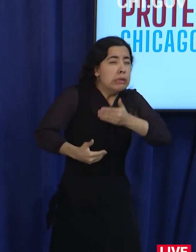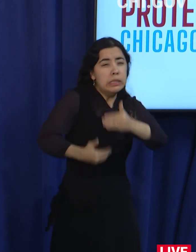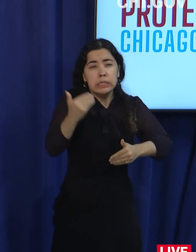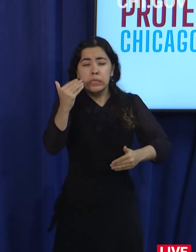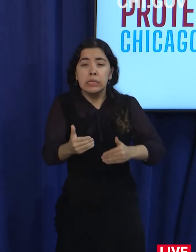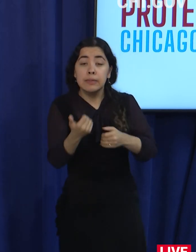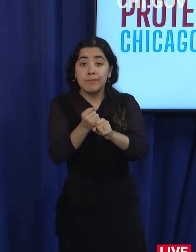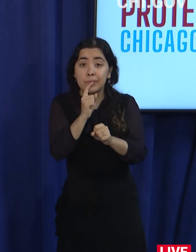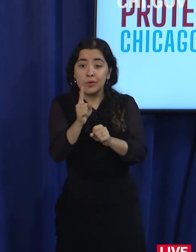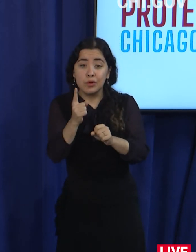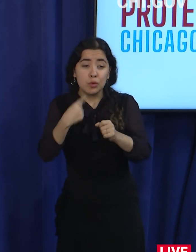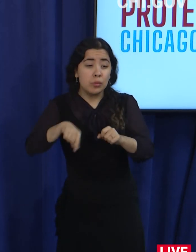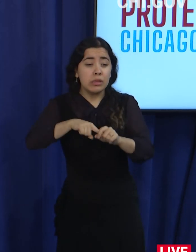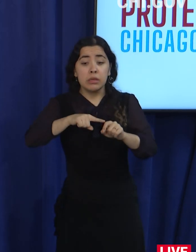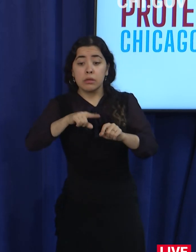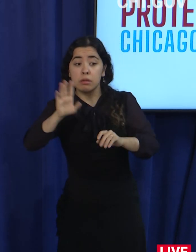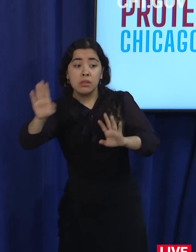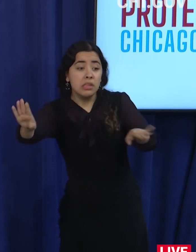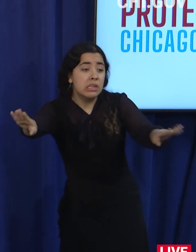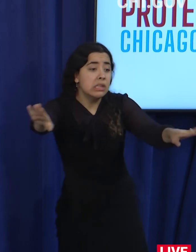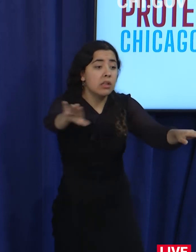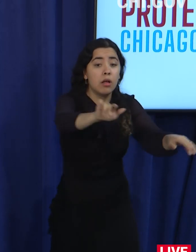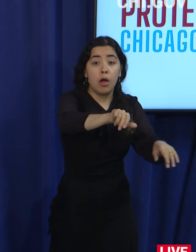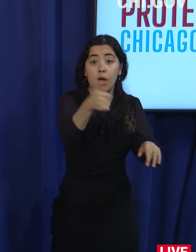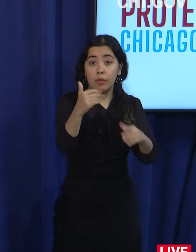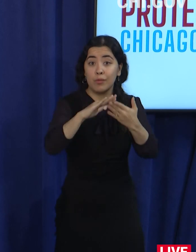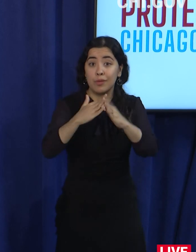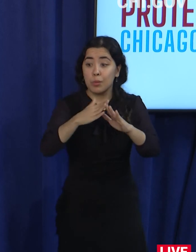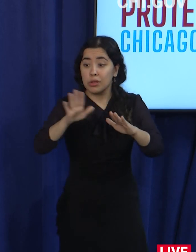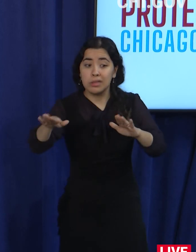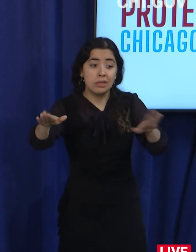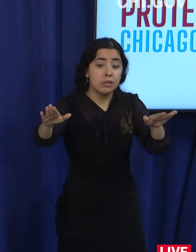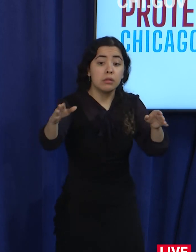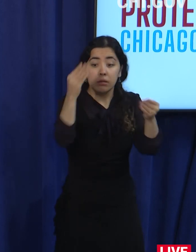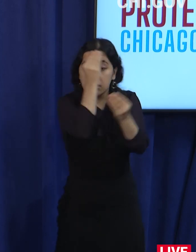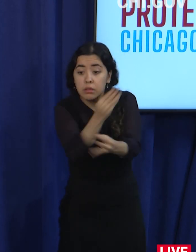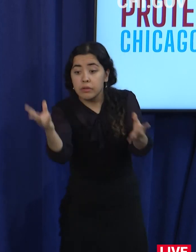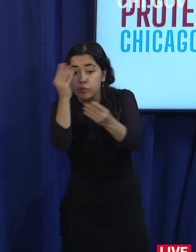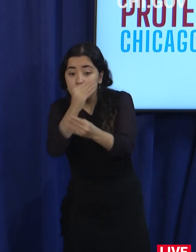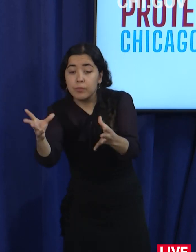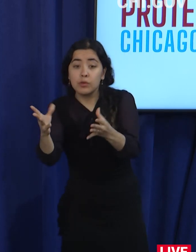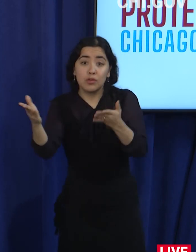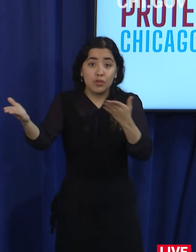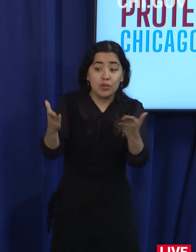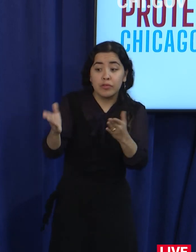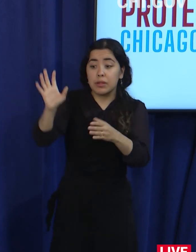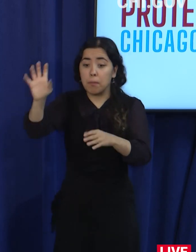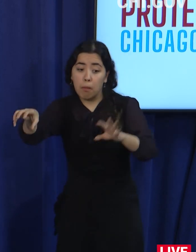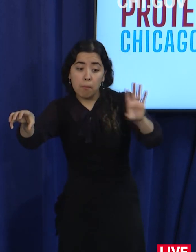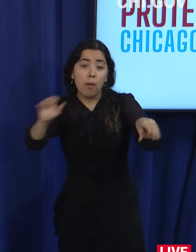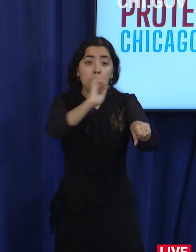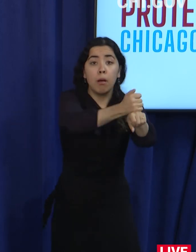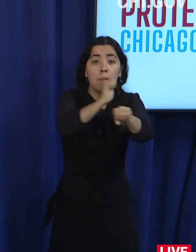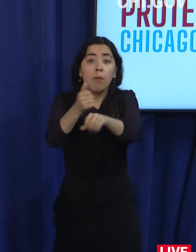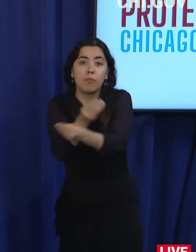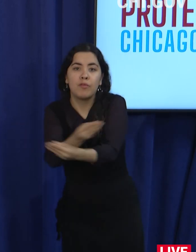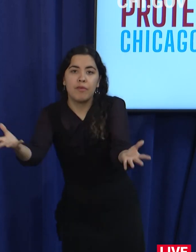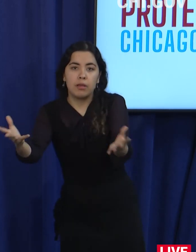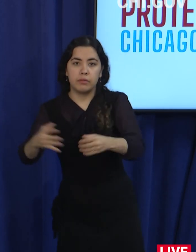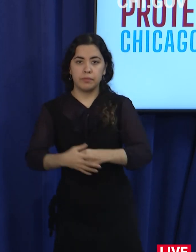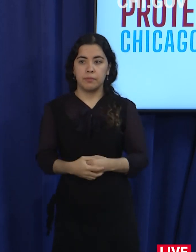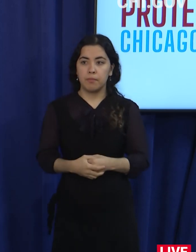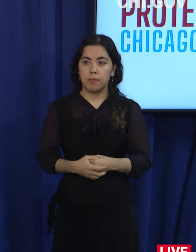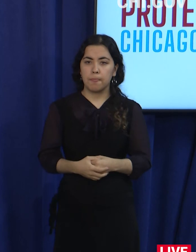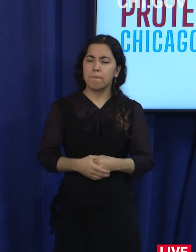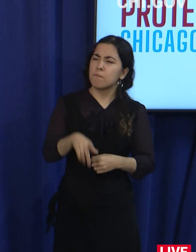those people in those neighborhoods to connect them up with information, but also with services. Go ahead. About